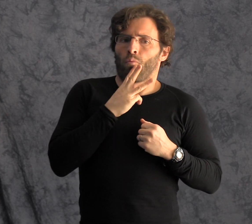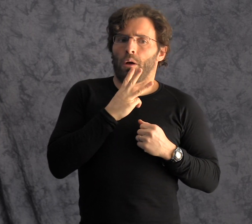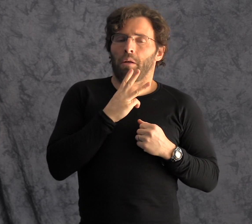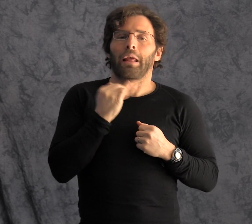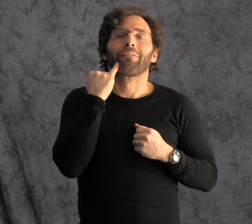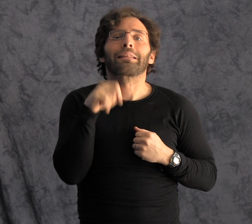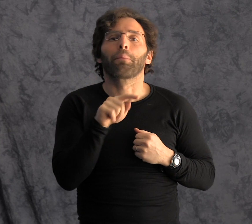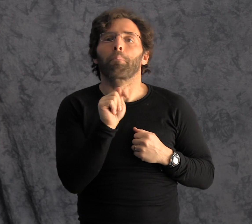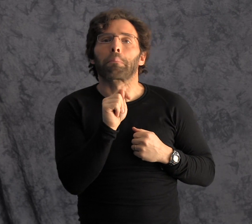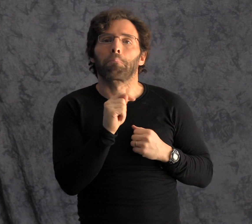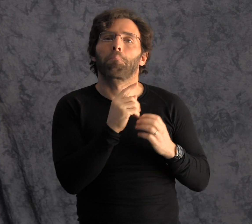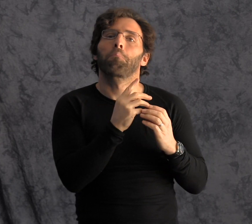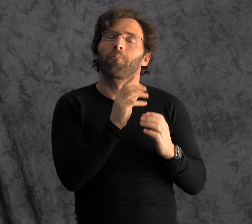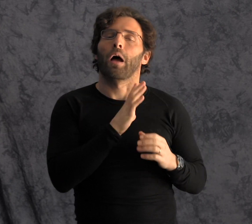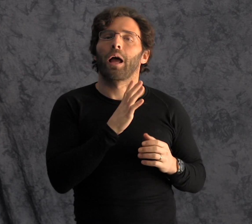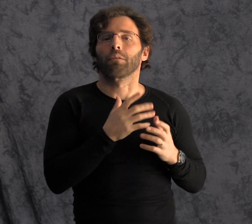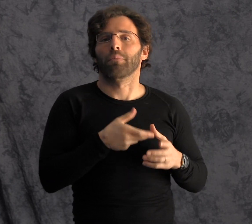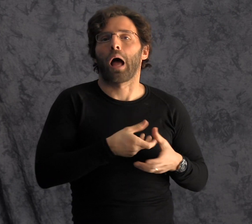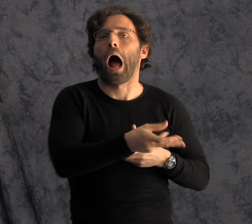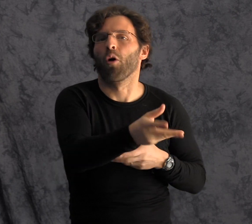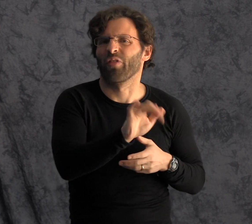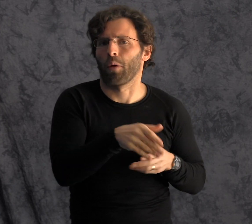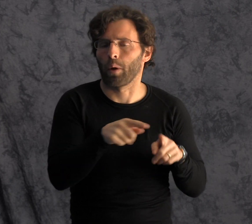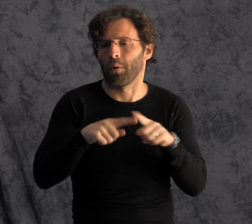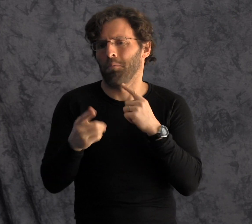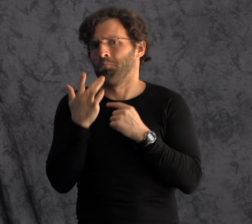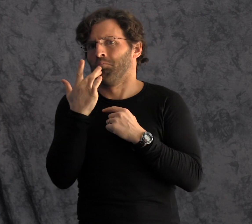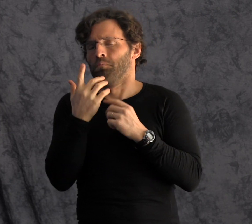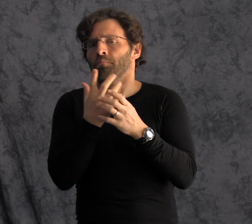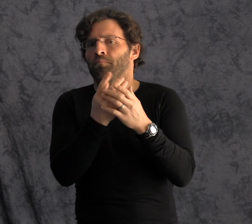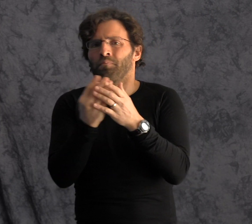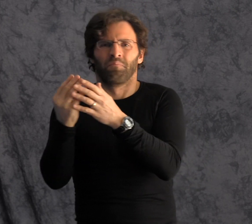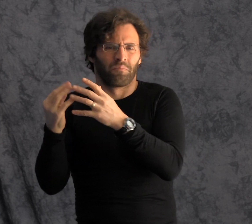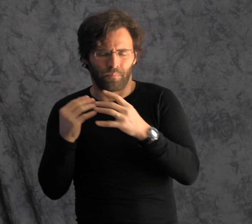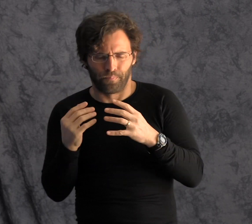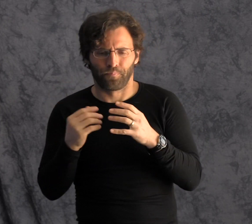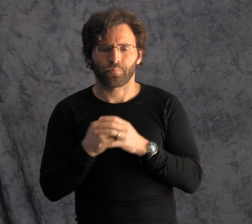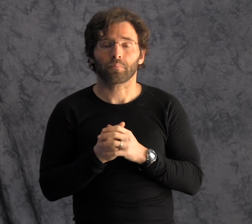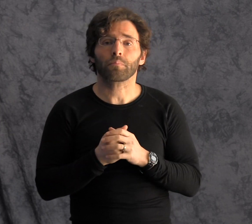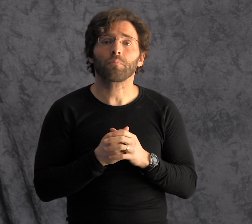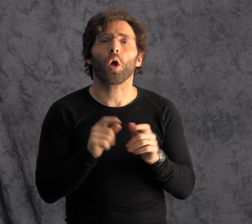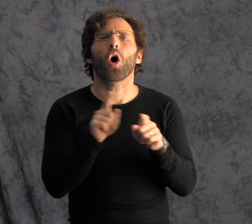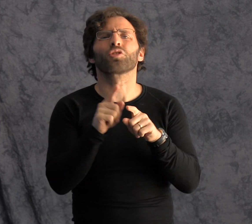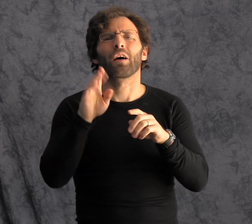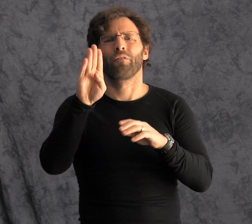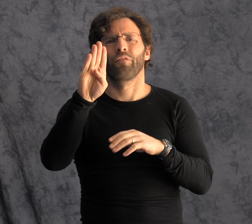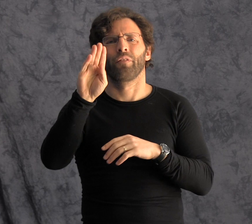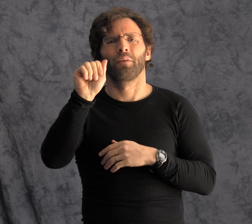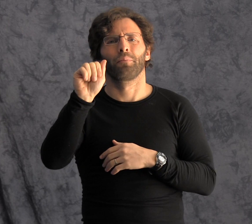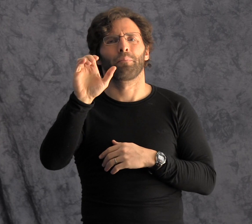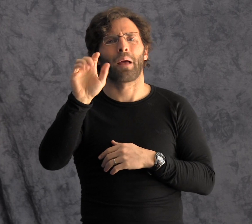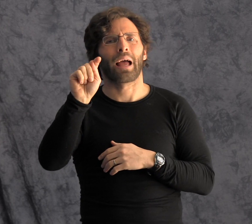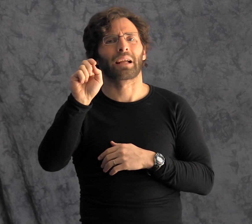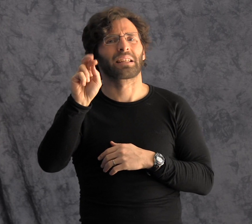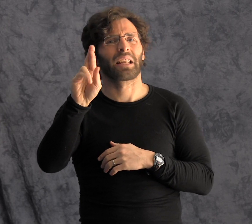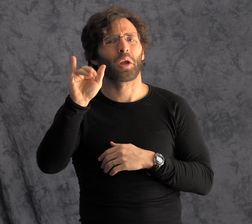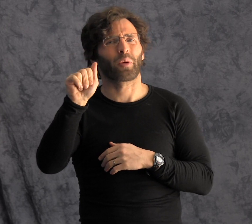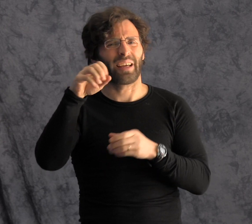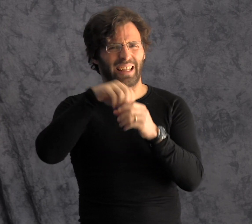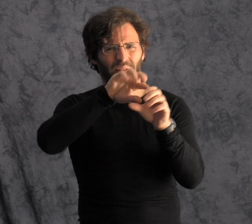the large intestine, there are also bacteria that handle functions like vitamin K production and further breaking down of